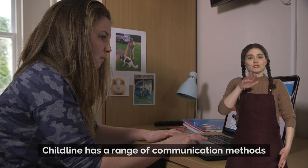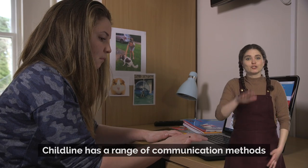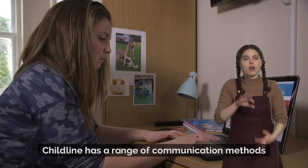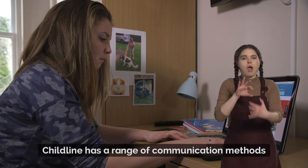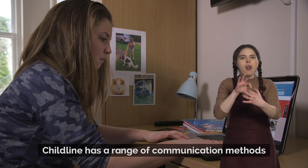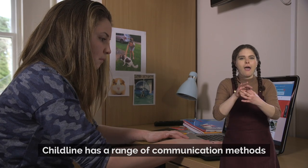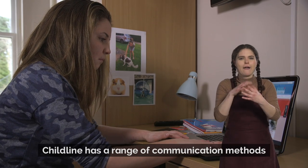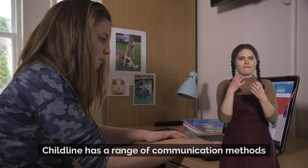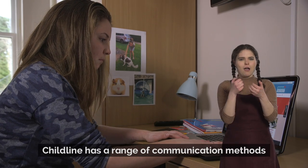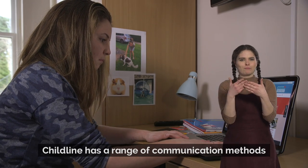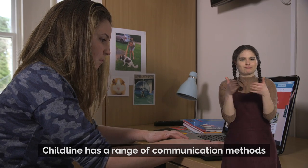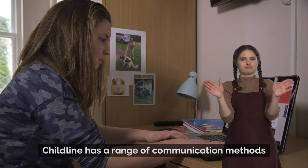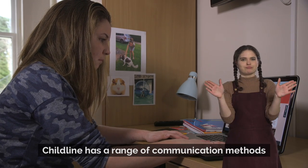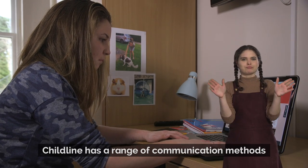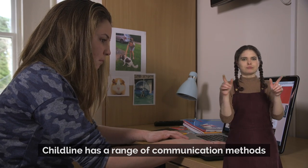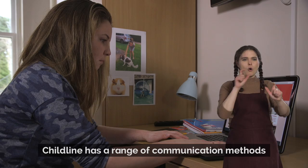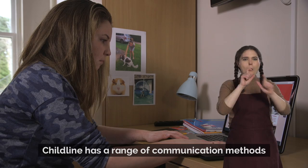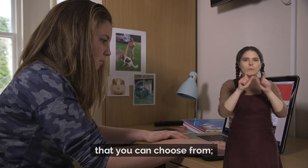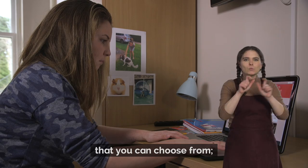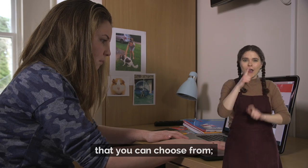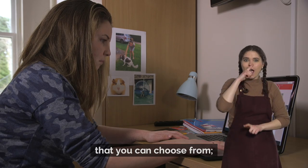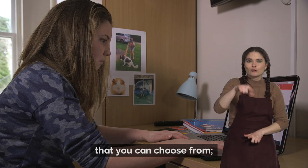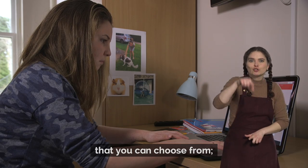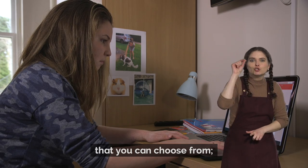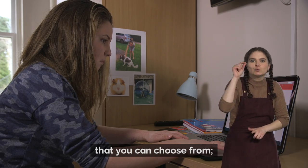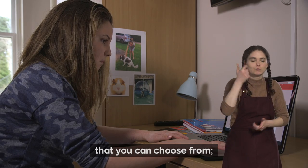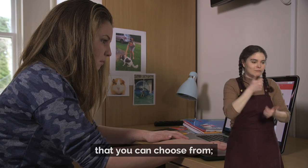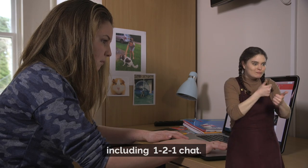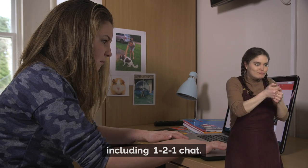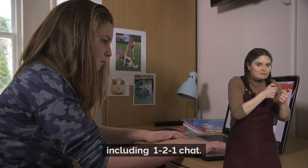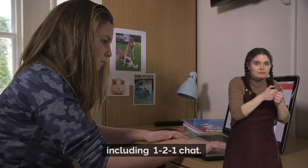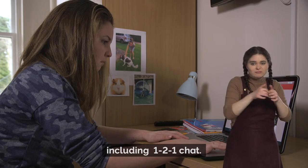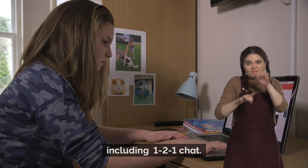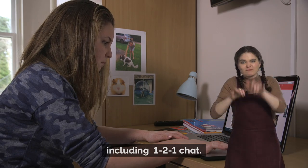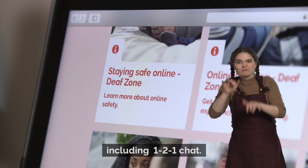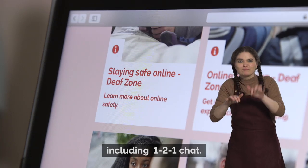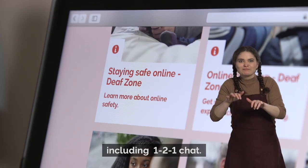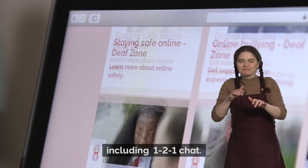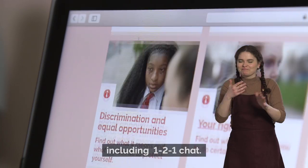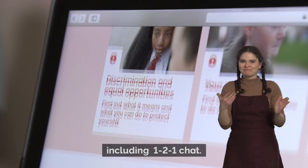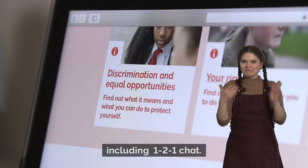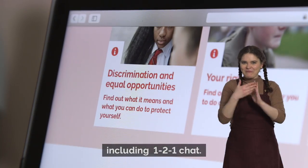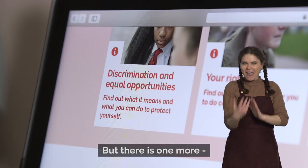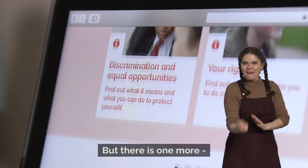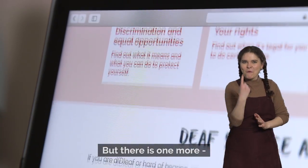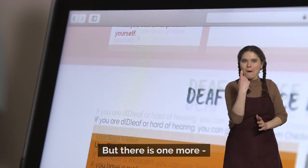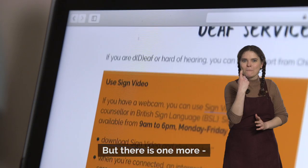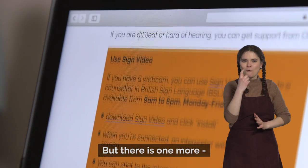Childline has a range of communication methods that you can choose from, from texting through to one-to-one chat, but there is one more